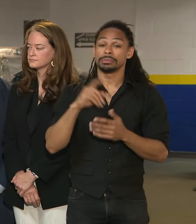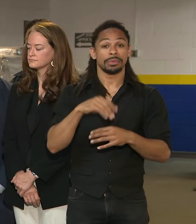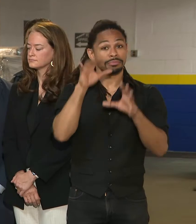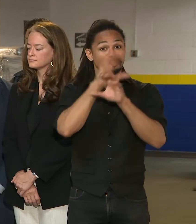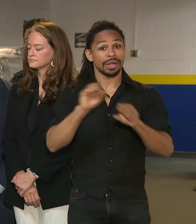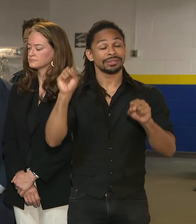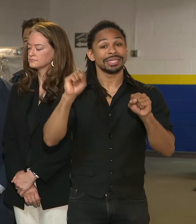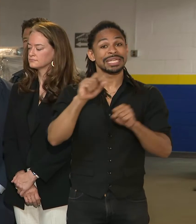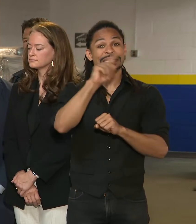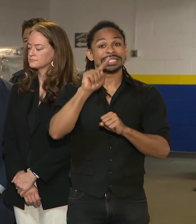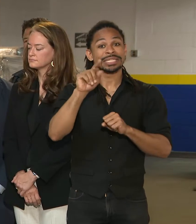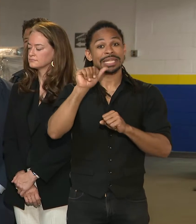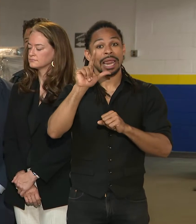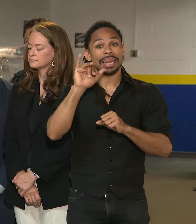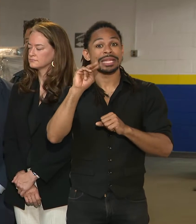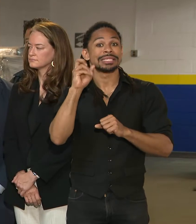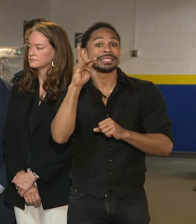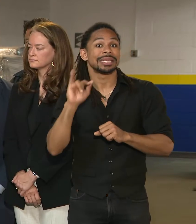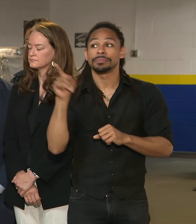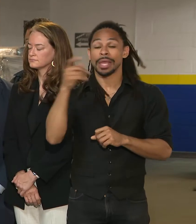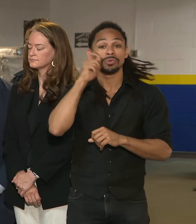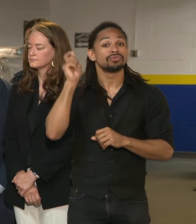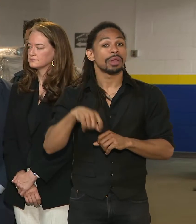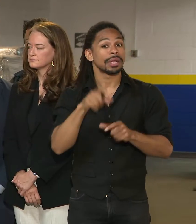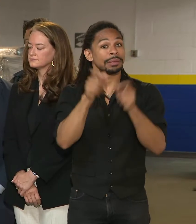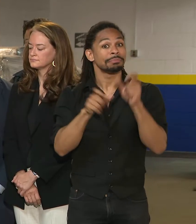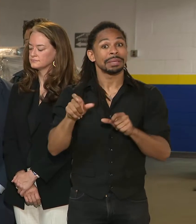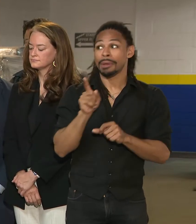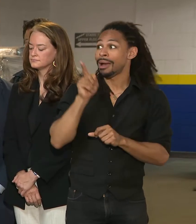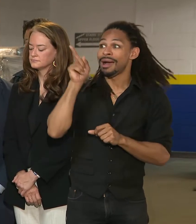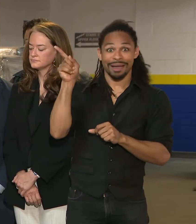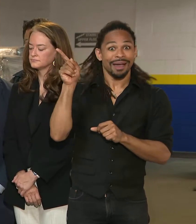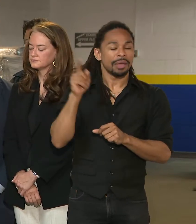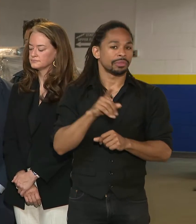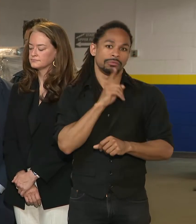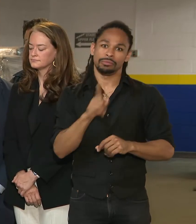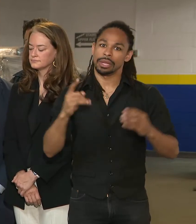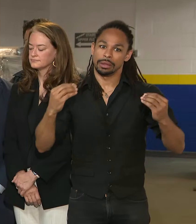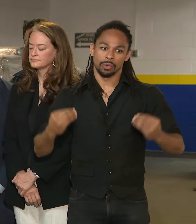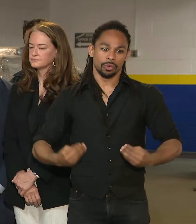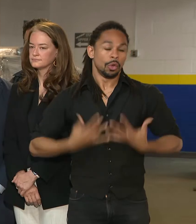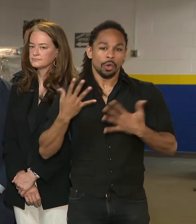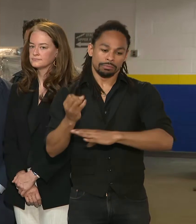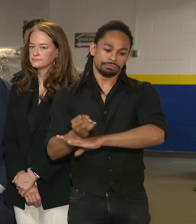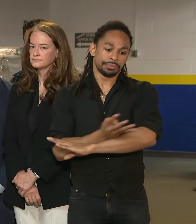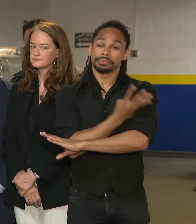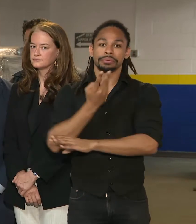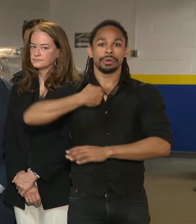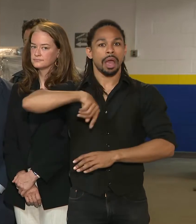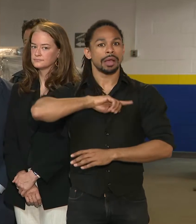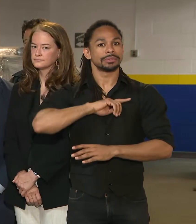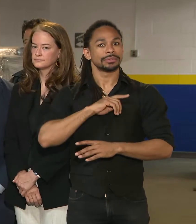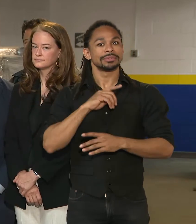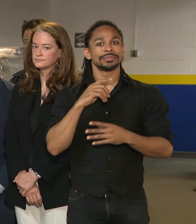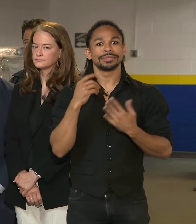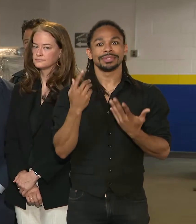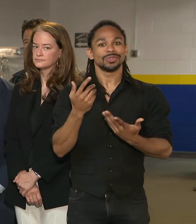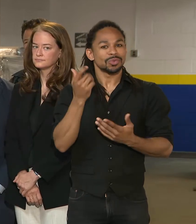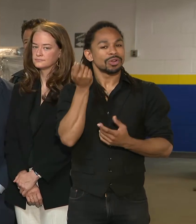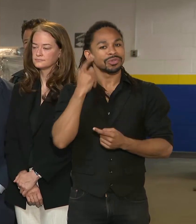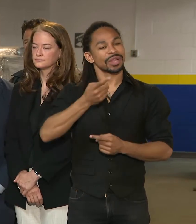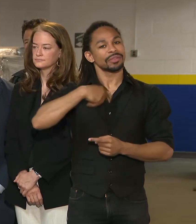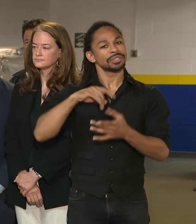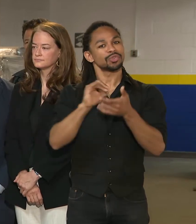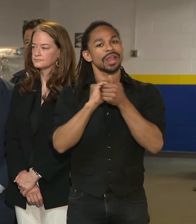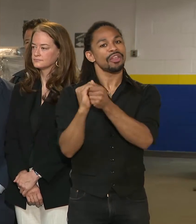Zelensky, and the Ukrainian people. They have energized us all to know that together we're going to see ourselves